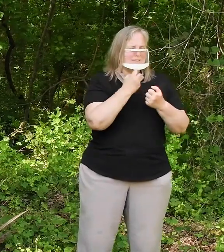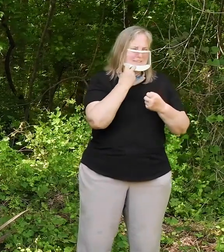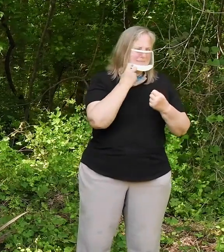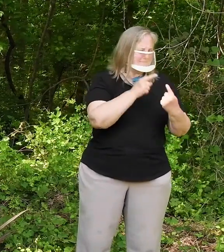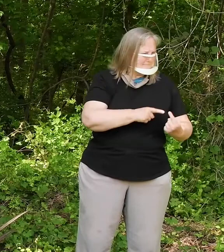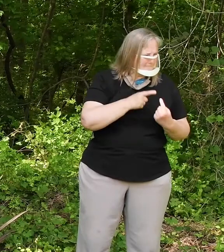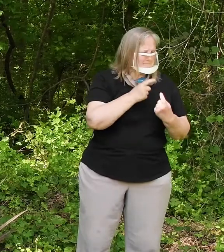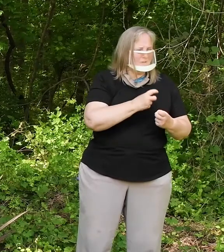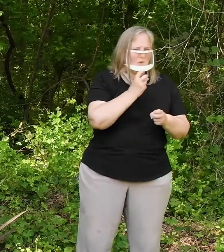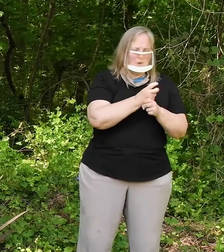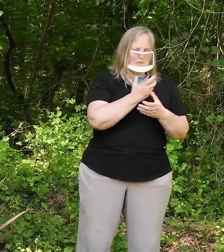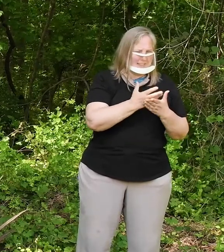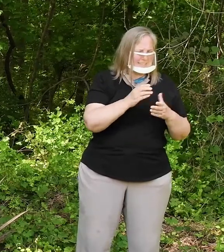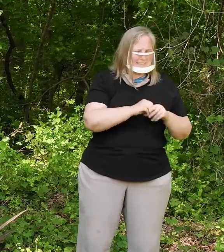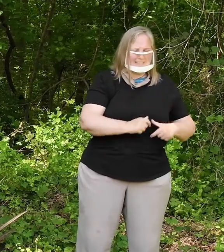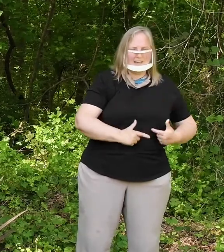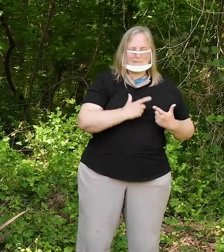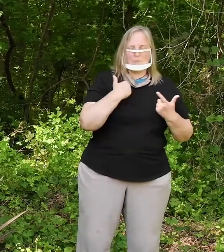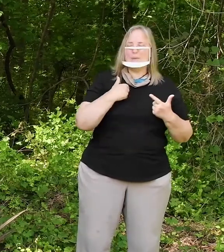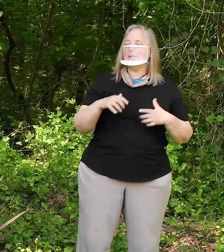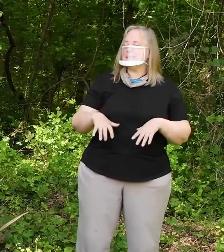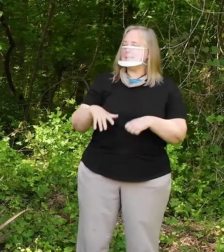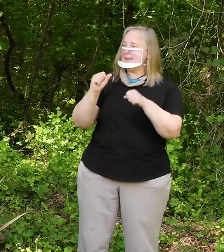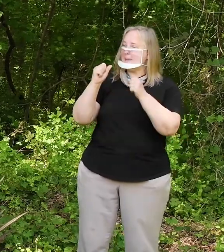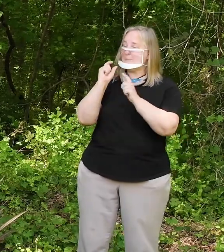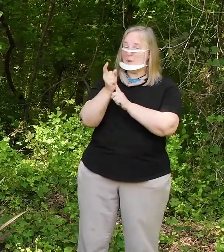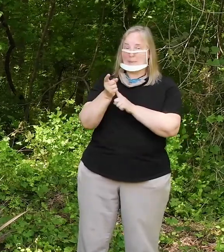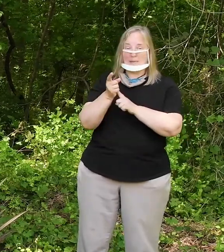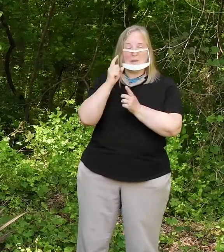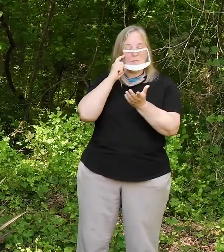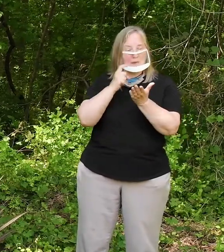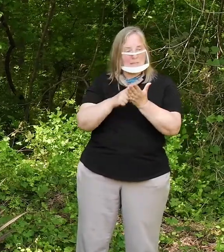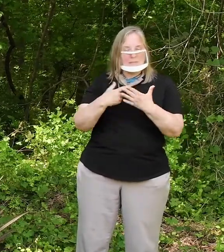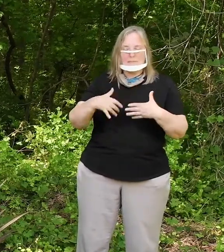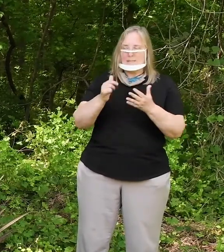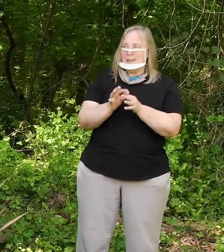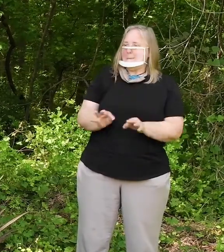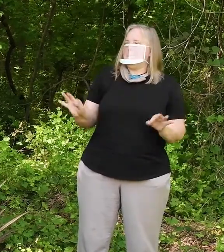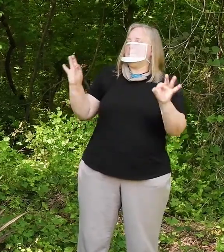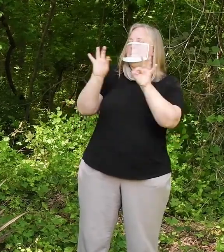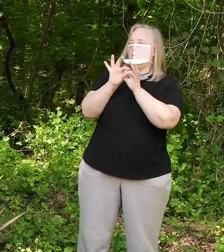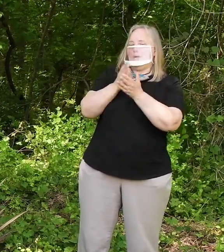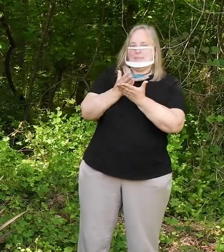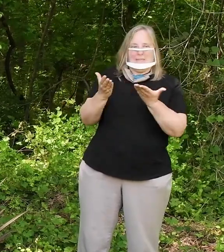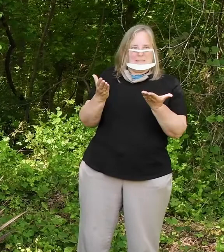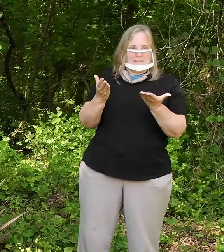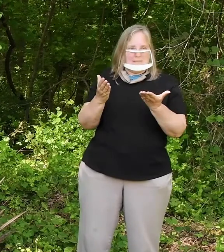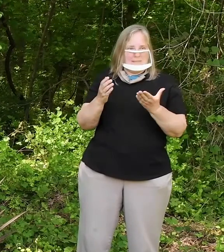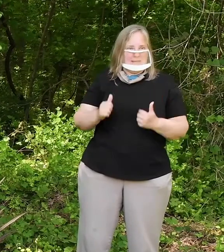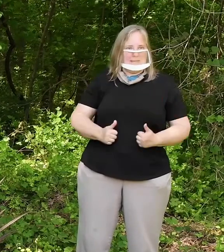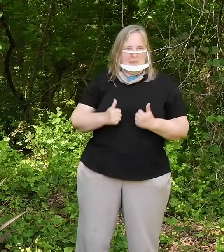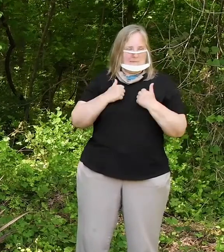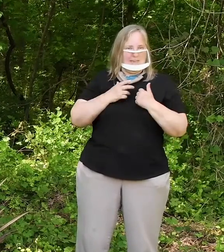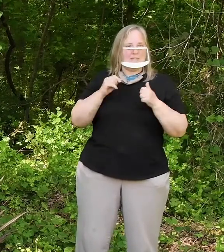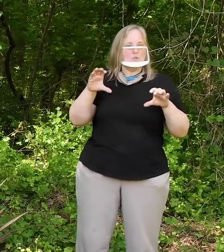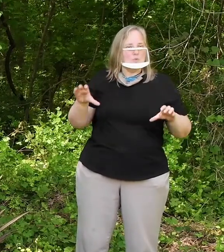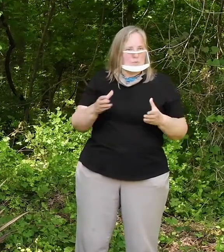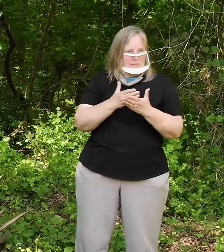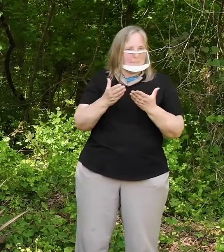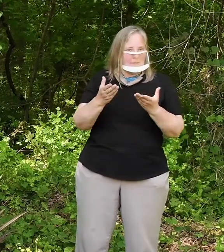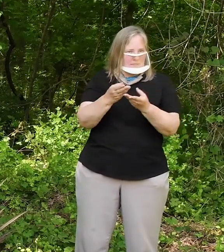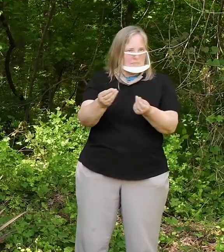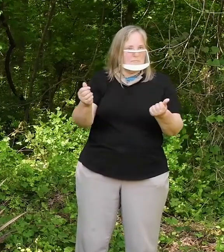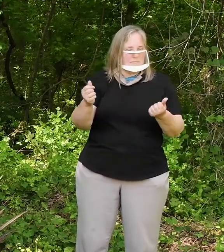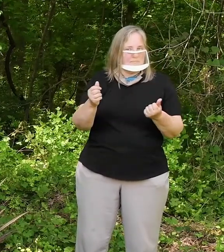and that we can take a moment. We can recognize the important things in life and do something about it.